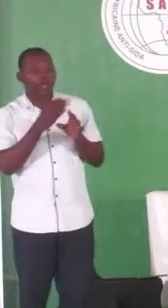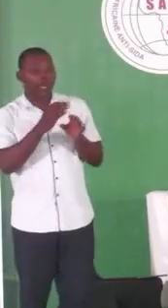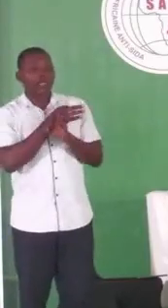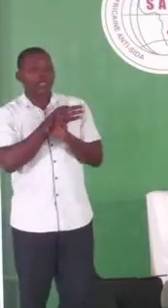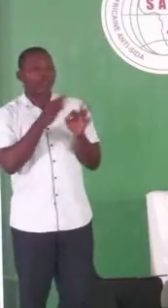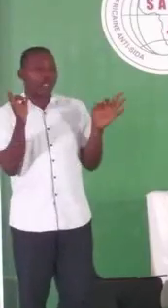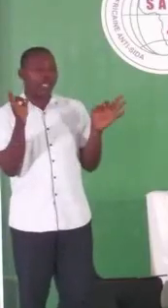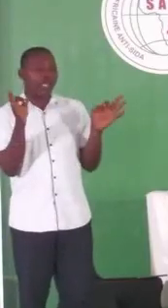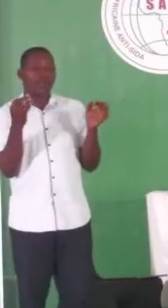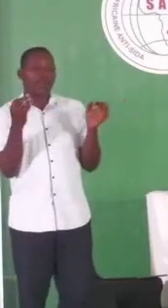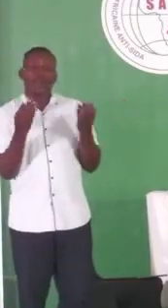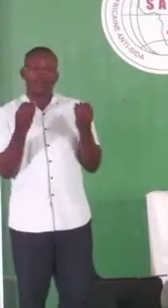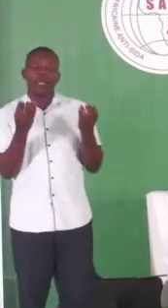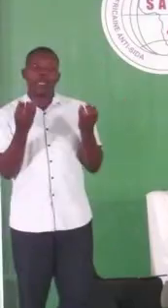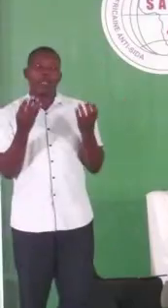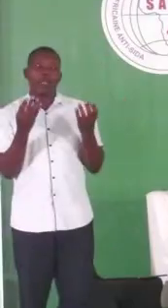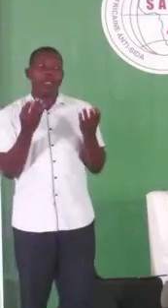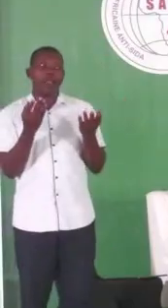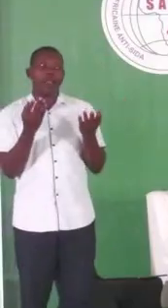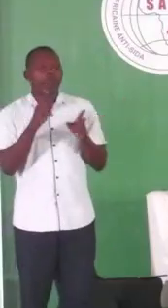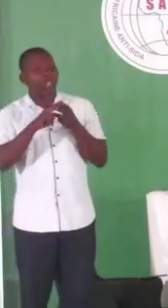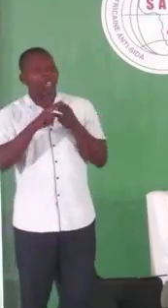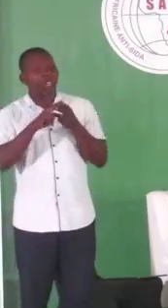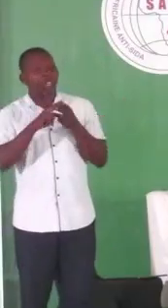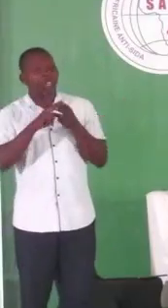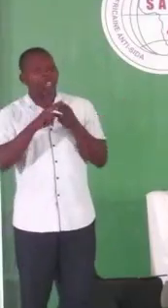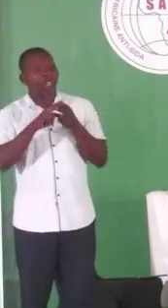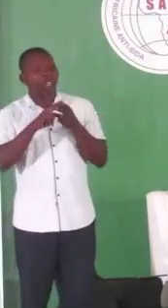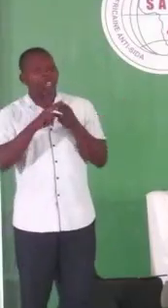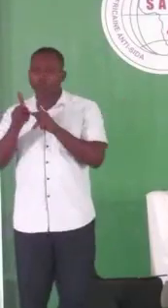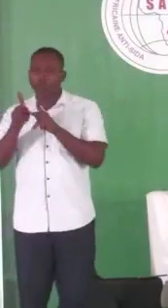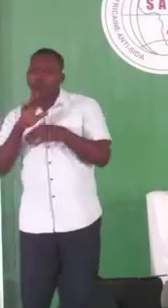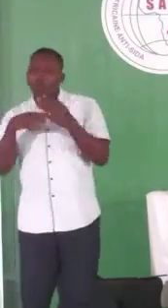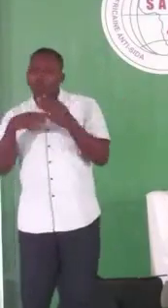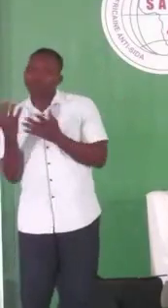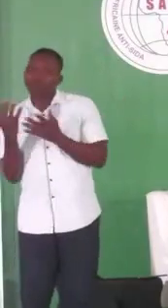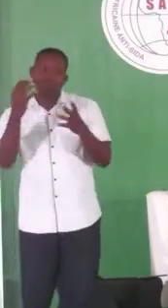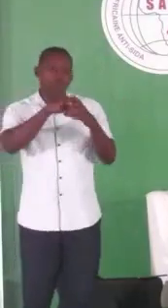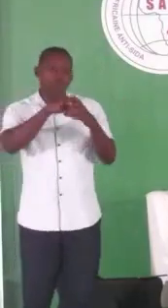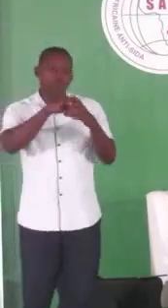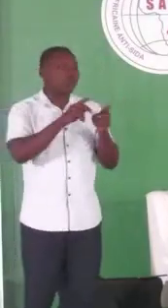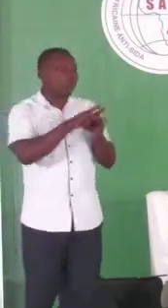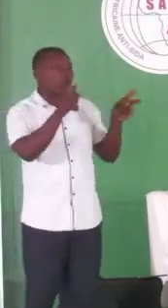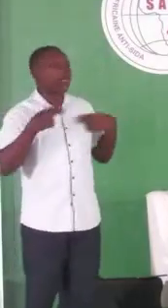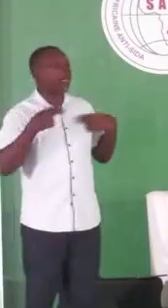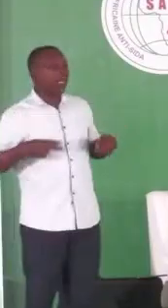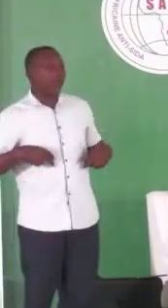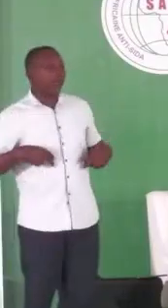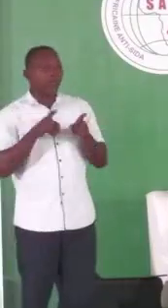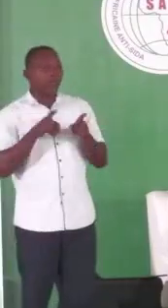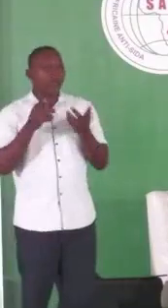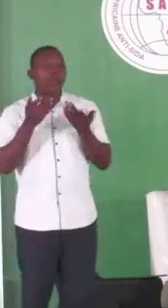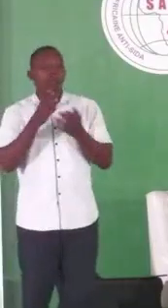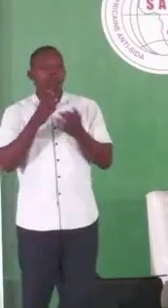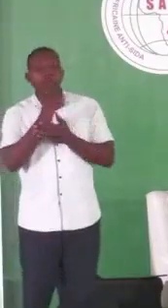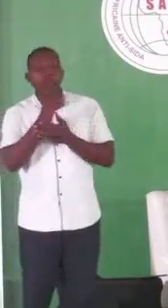majority and bulk of the population goes to public health. And the private sectors